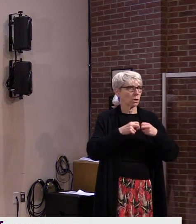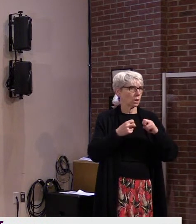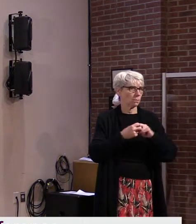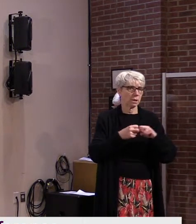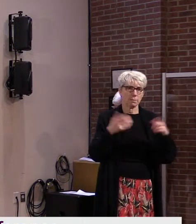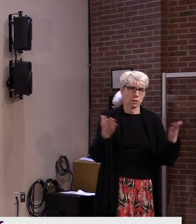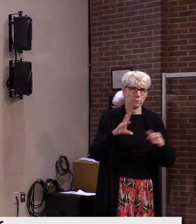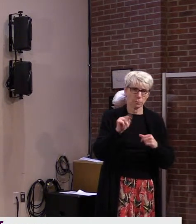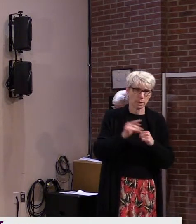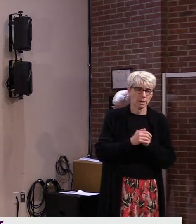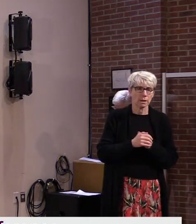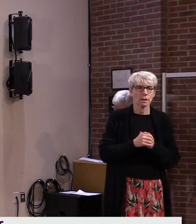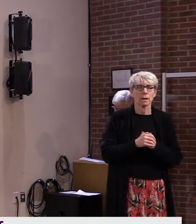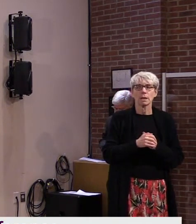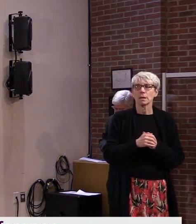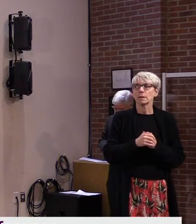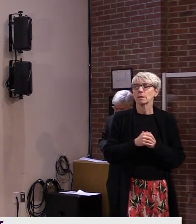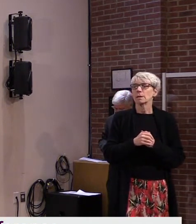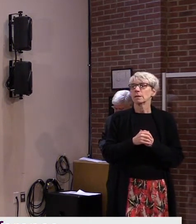respects, and I think it